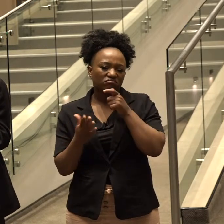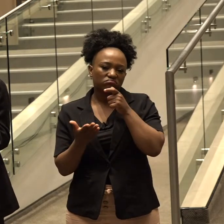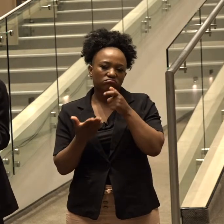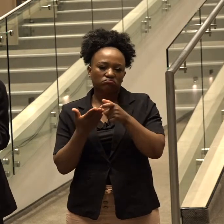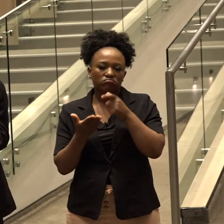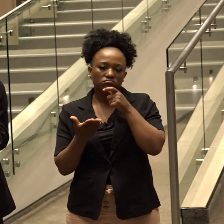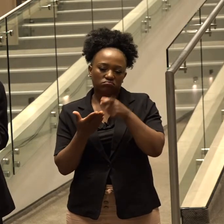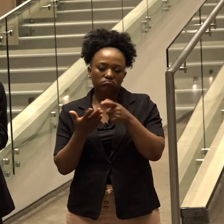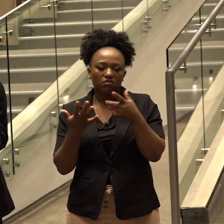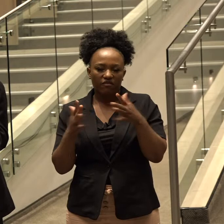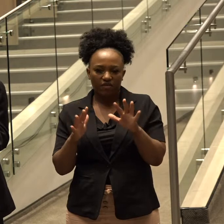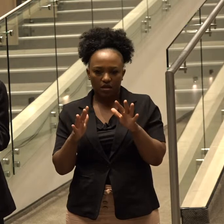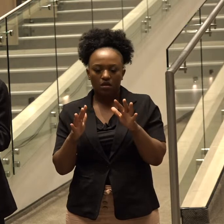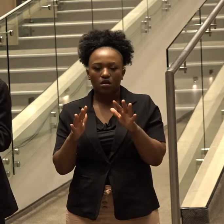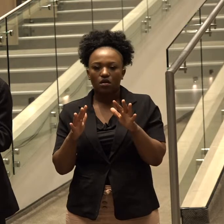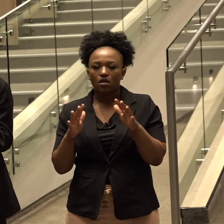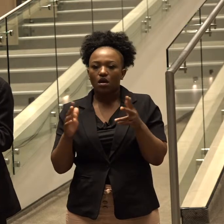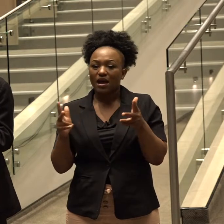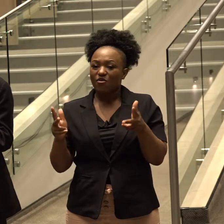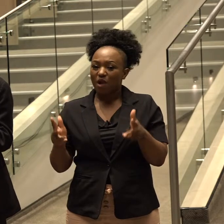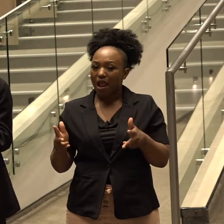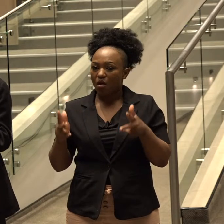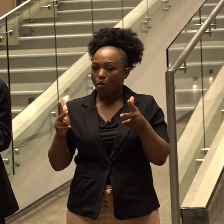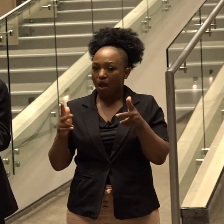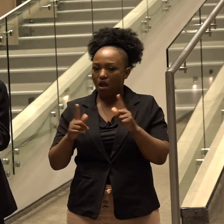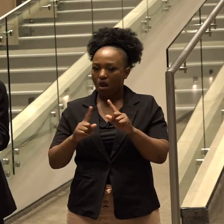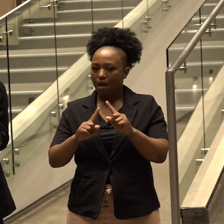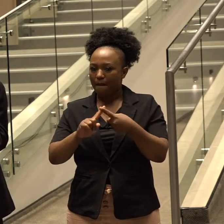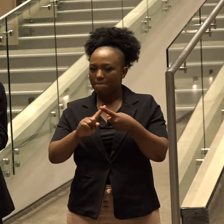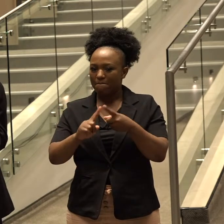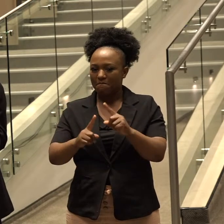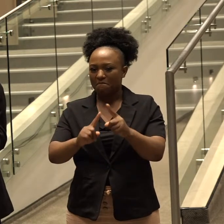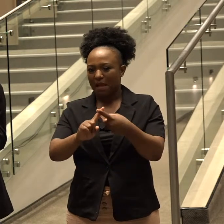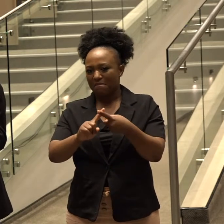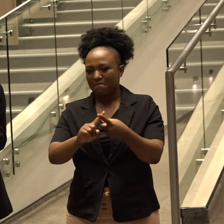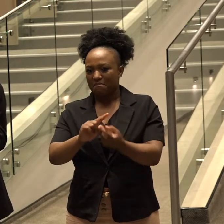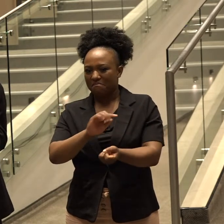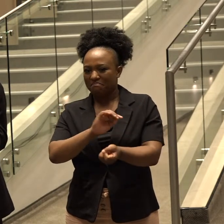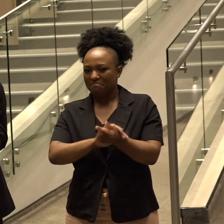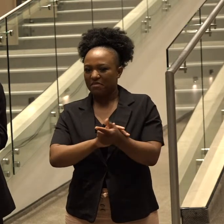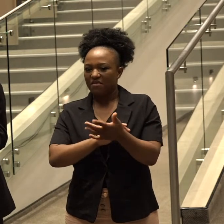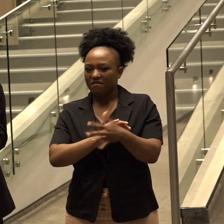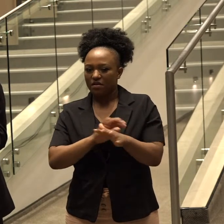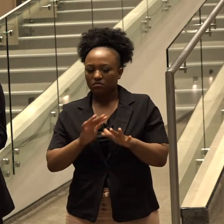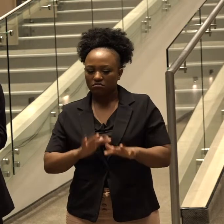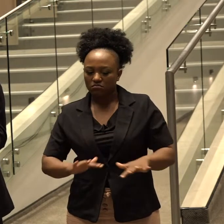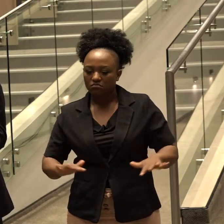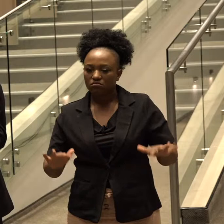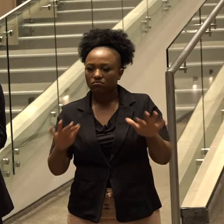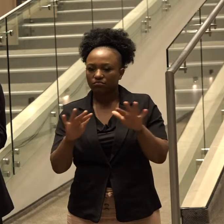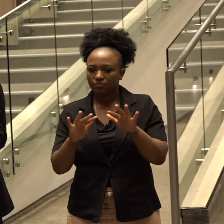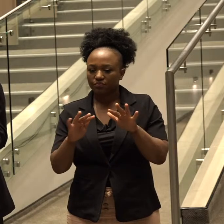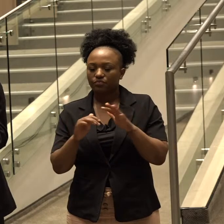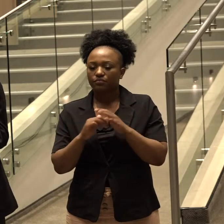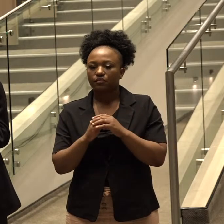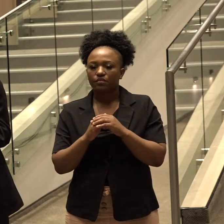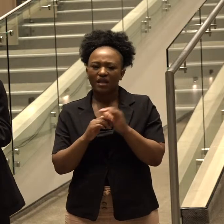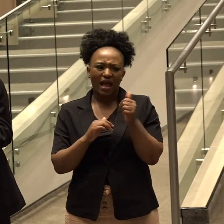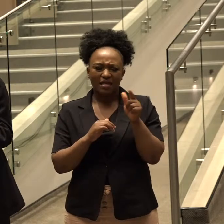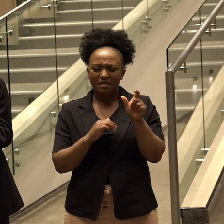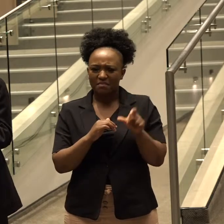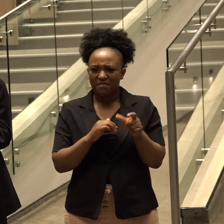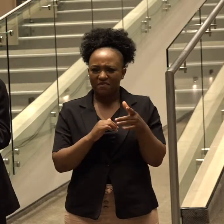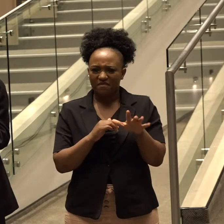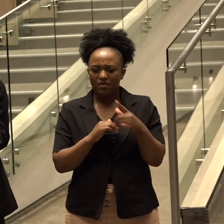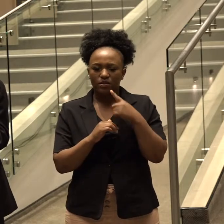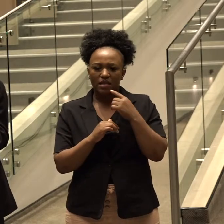alluded to the railway incident which we have experienced in our areas the someone said